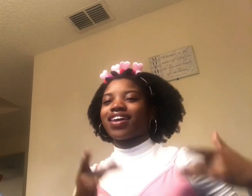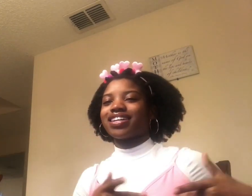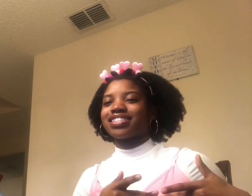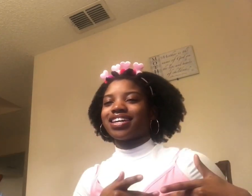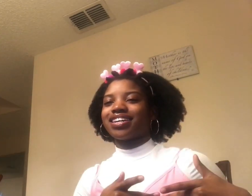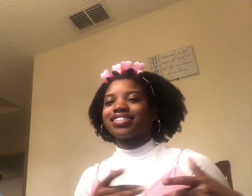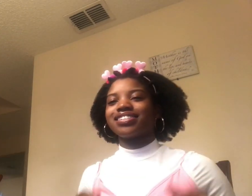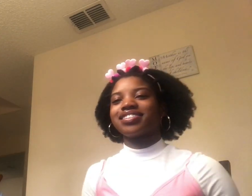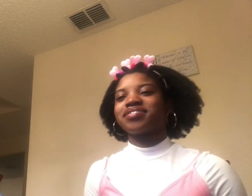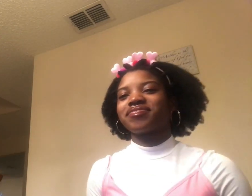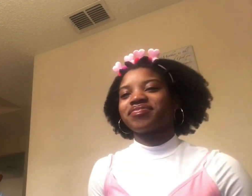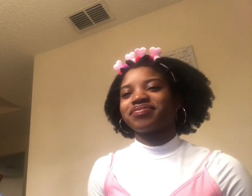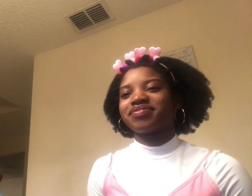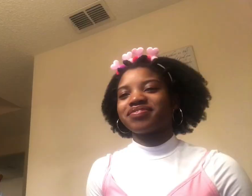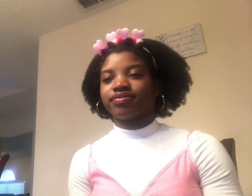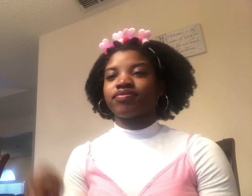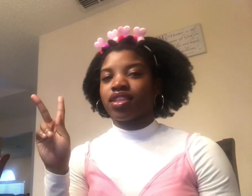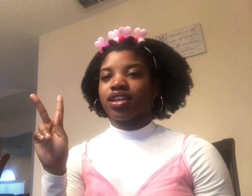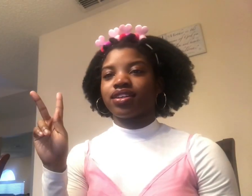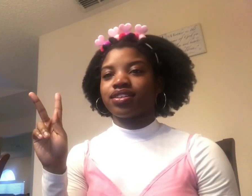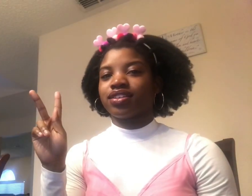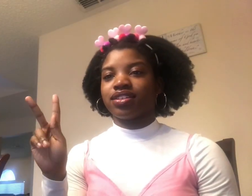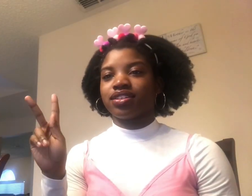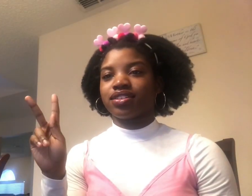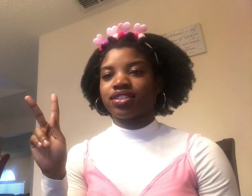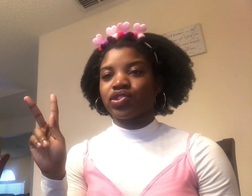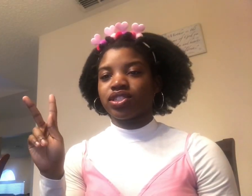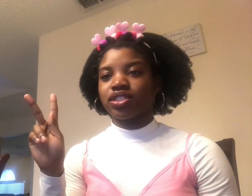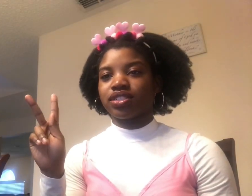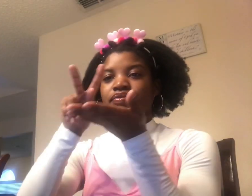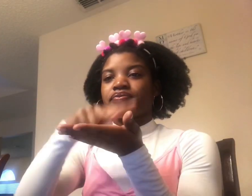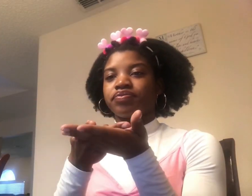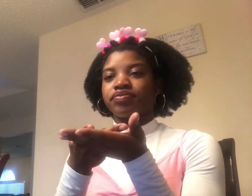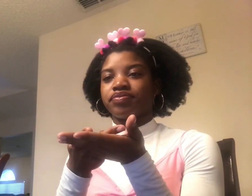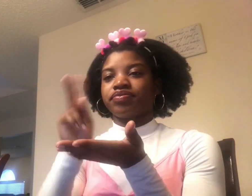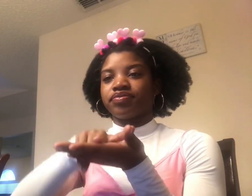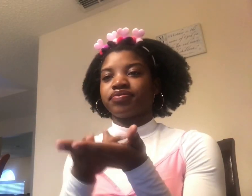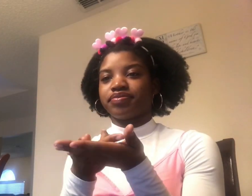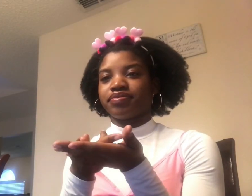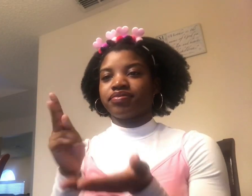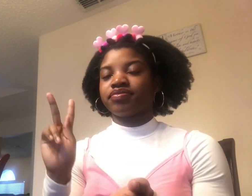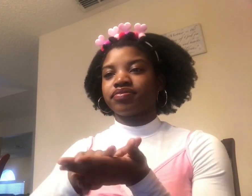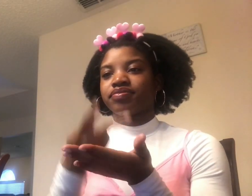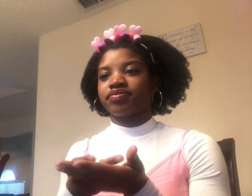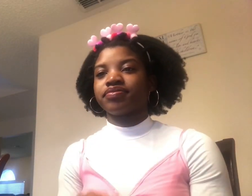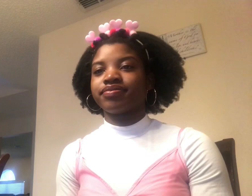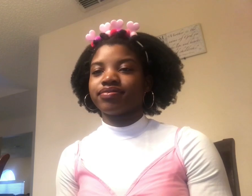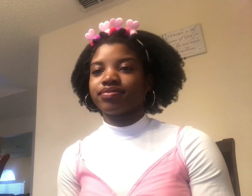well well look what the cat dragged in a year later almost two years